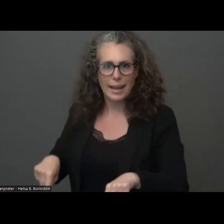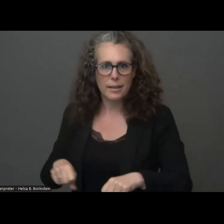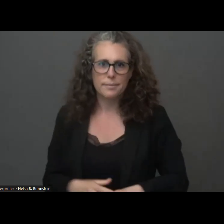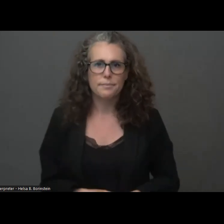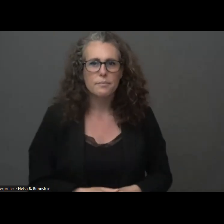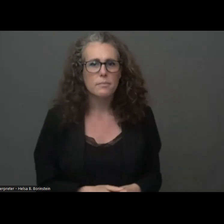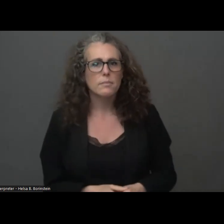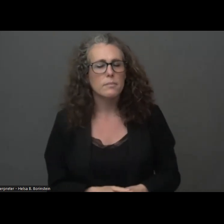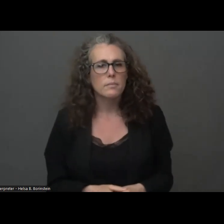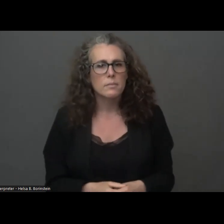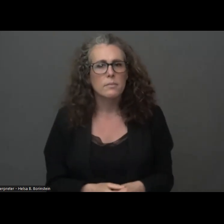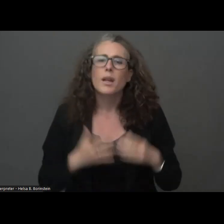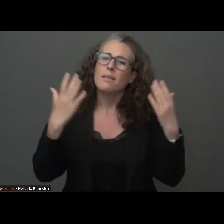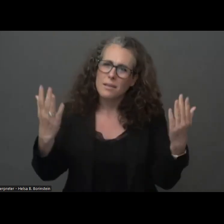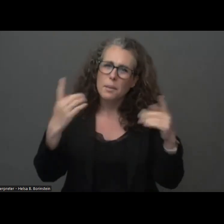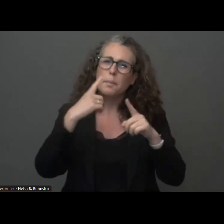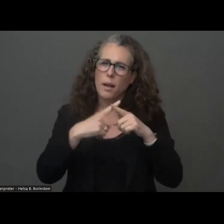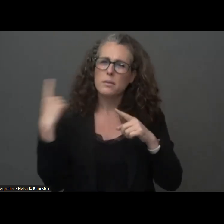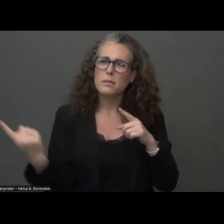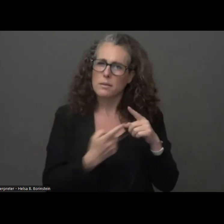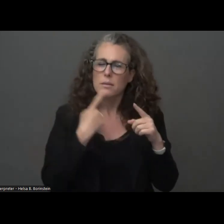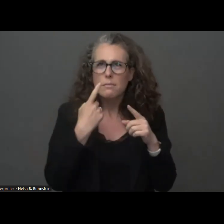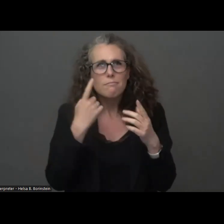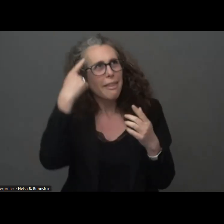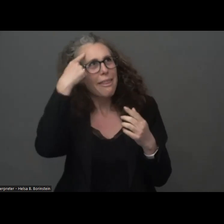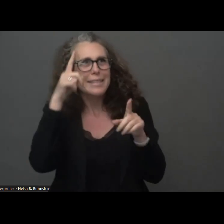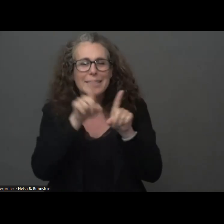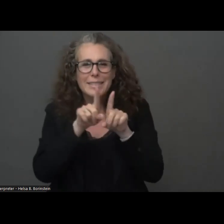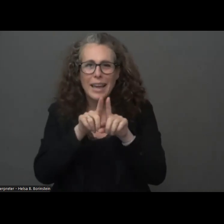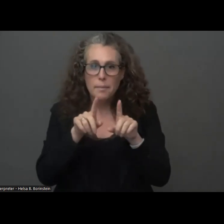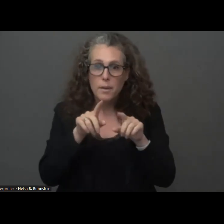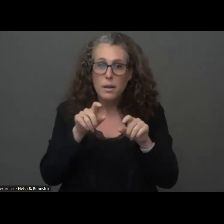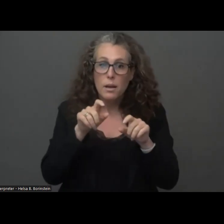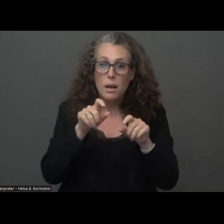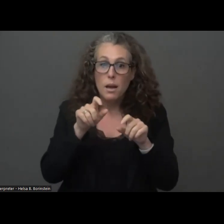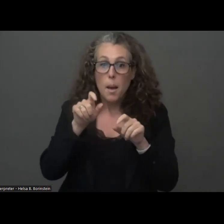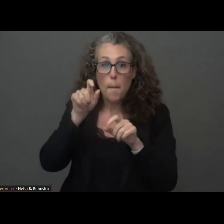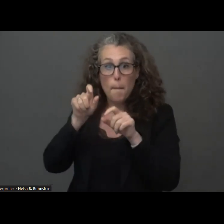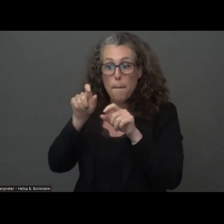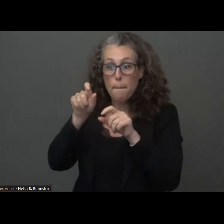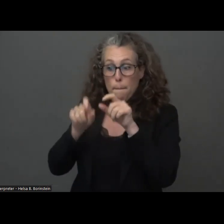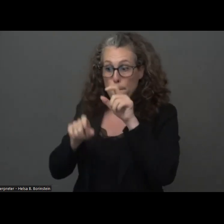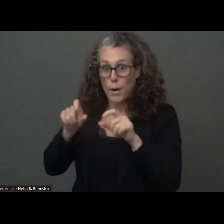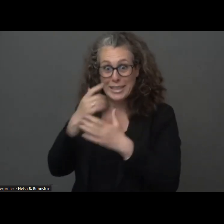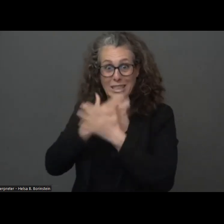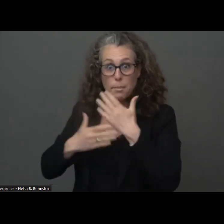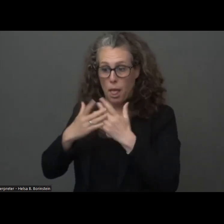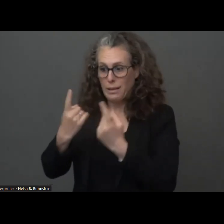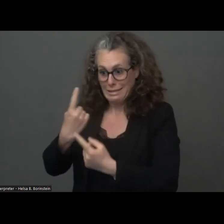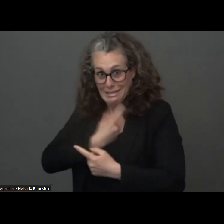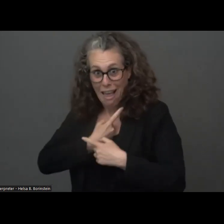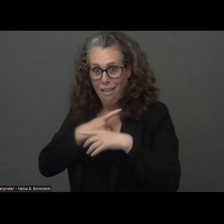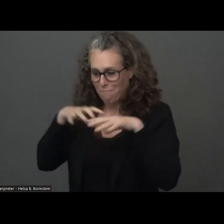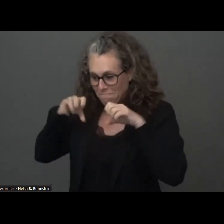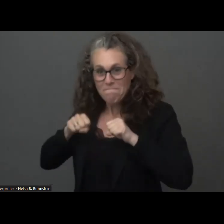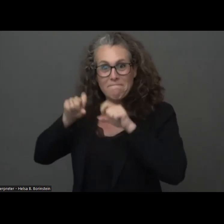course, we're also focusing on how do we bring disabled-owned businesses into the value chains, the supply chains